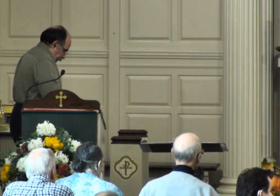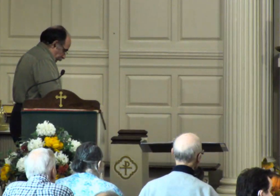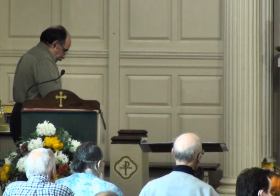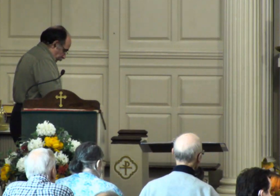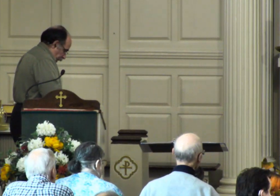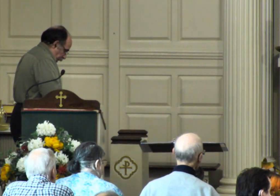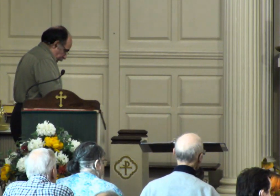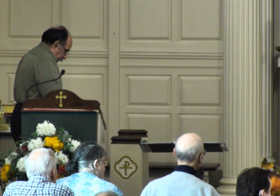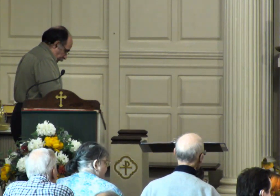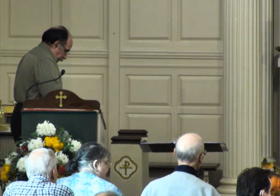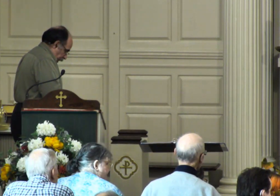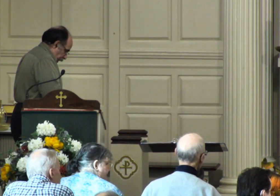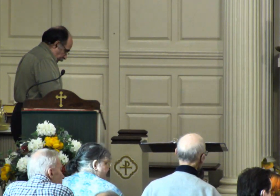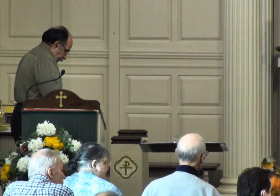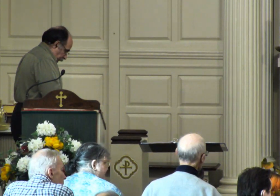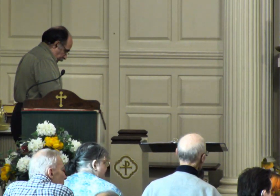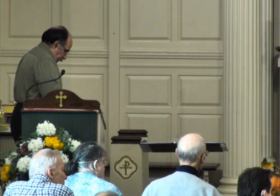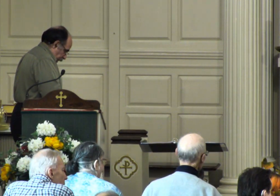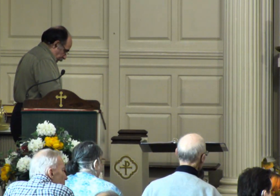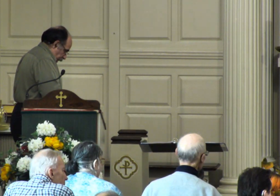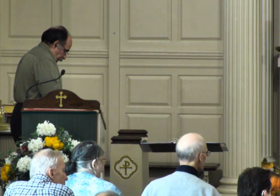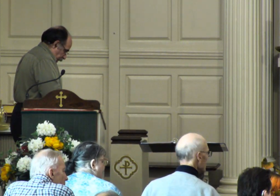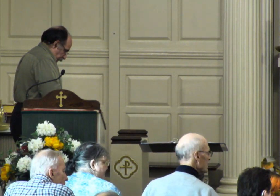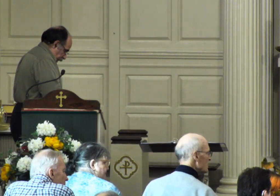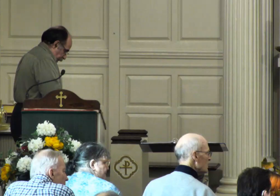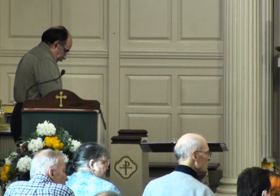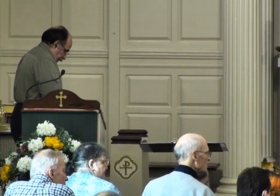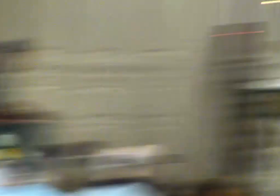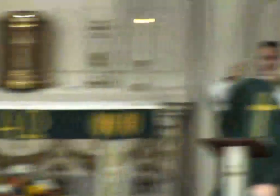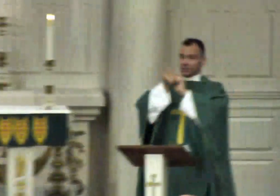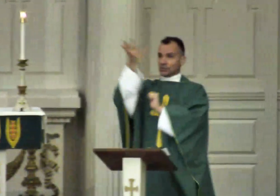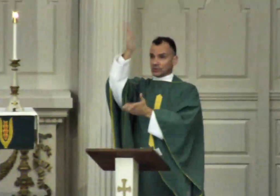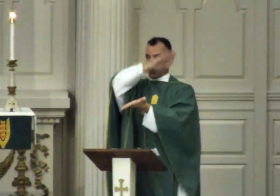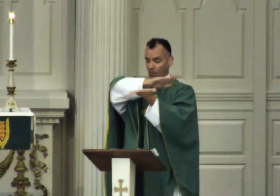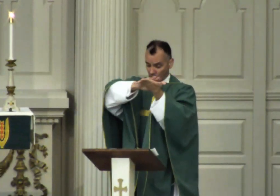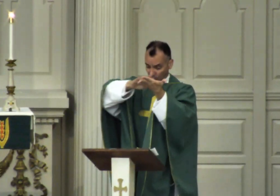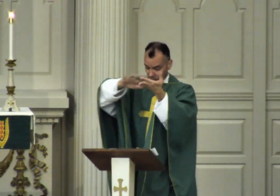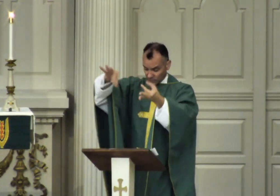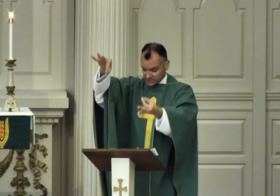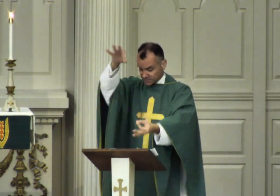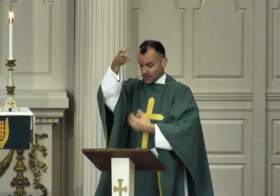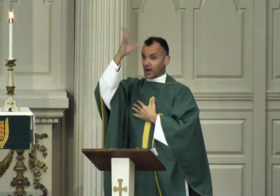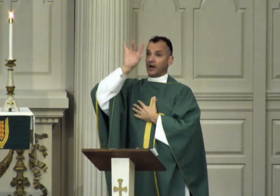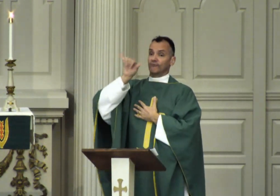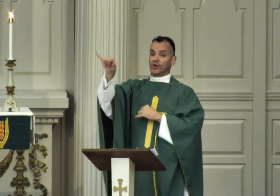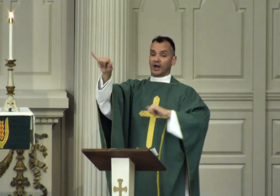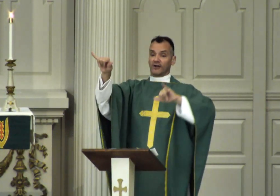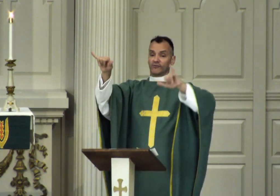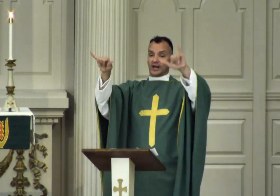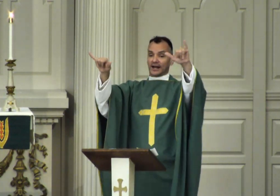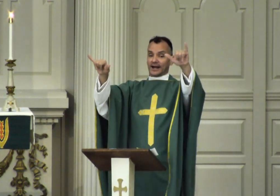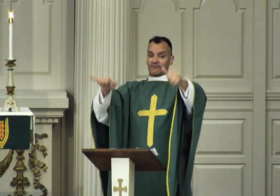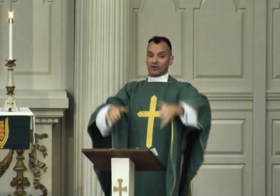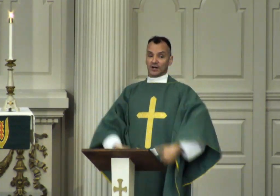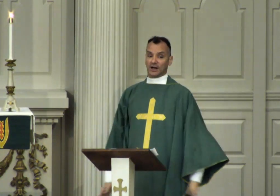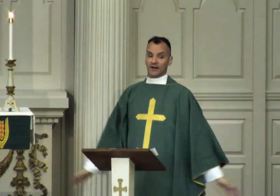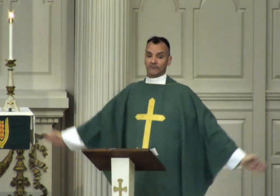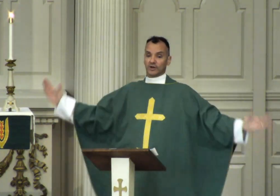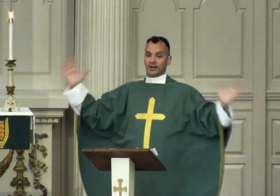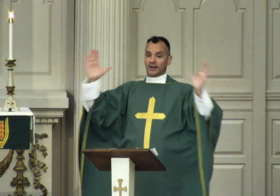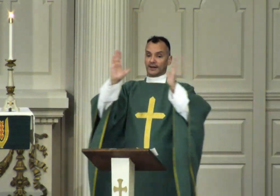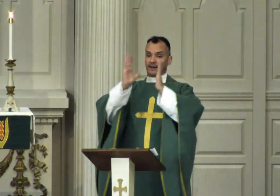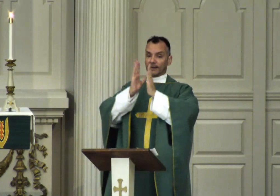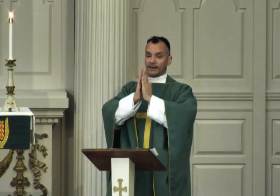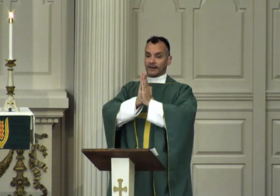Through our Lord Jesus Christ, your Son, who lives and reigns with you in the unity of the Holy Spirit, God forever and